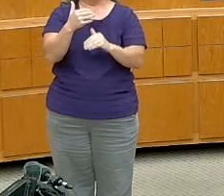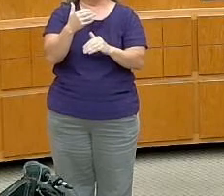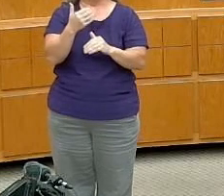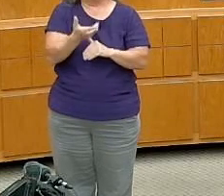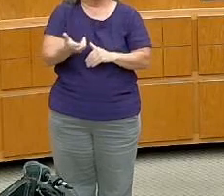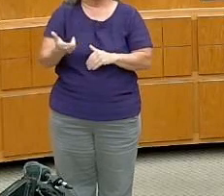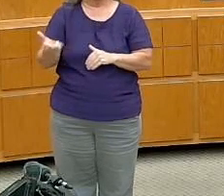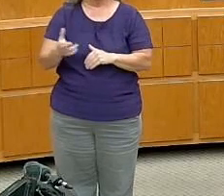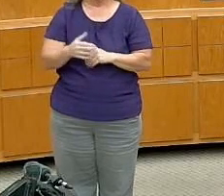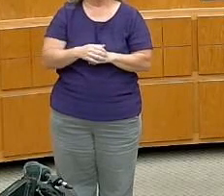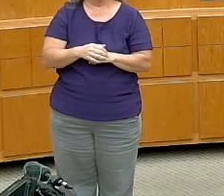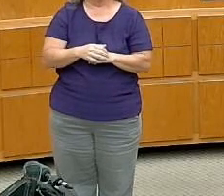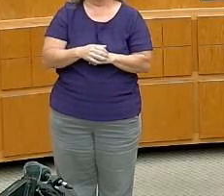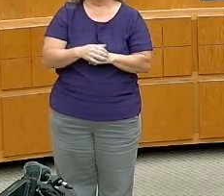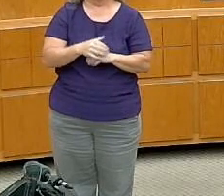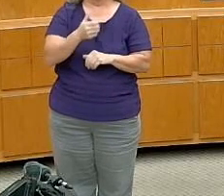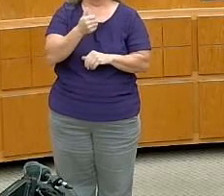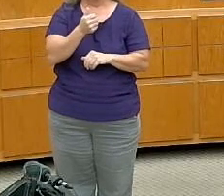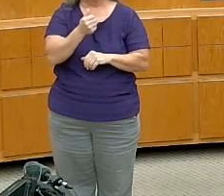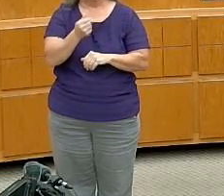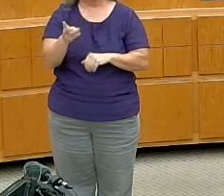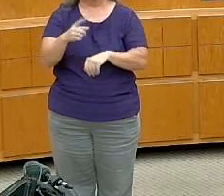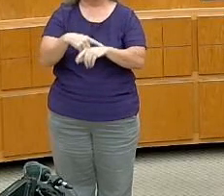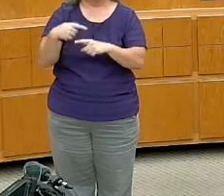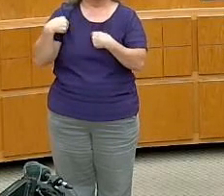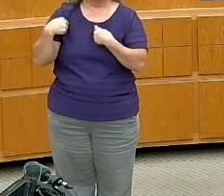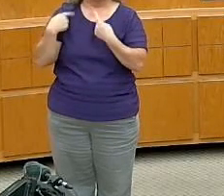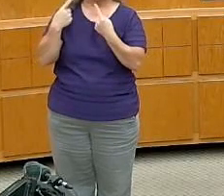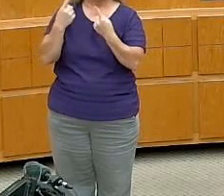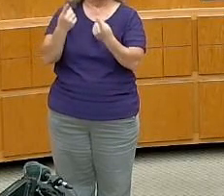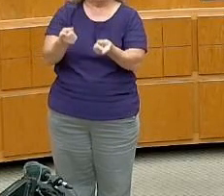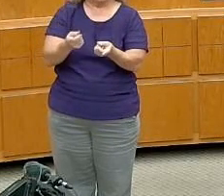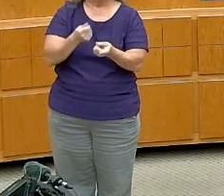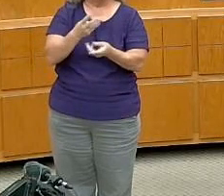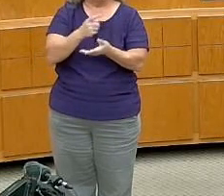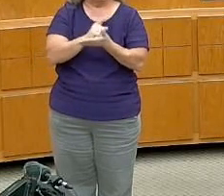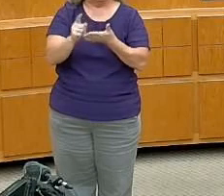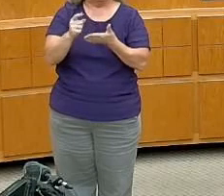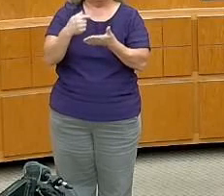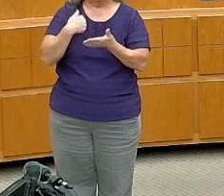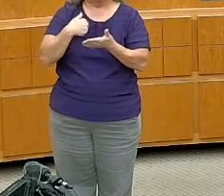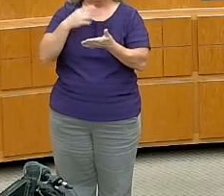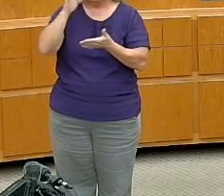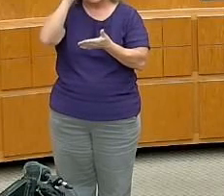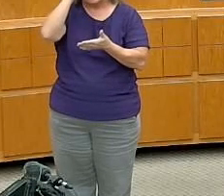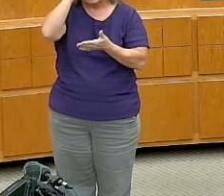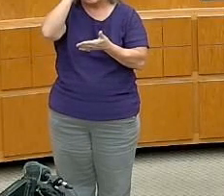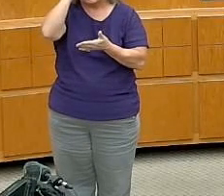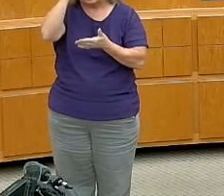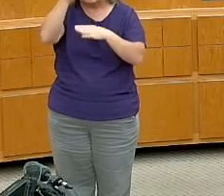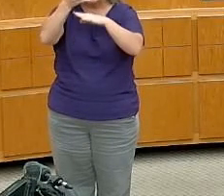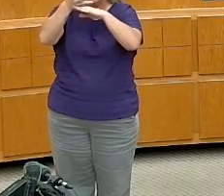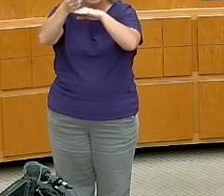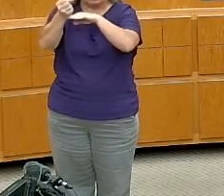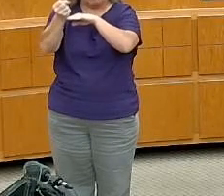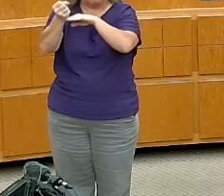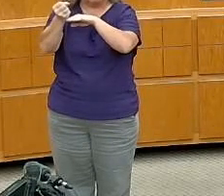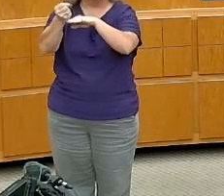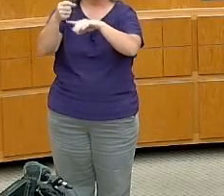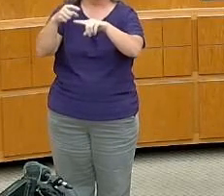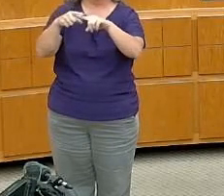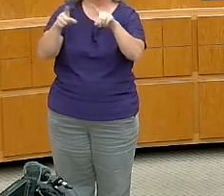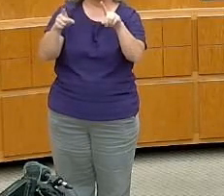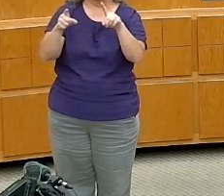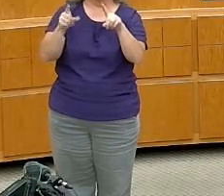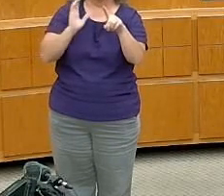of the last few weeks where we've run dangerously close to running out. But to our good